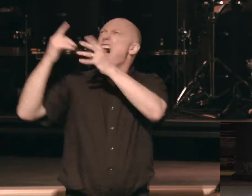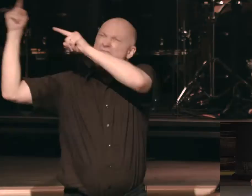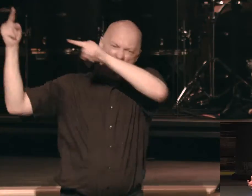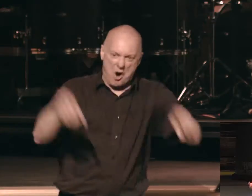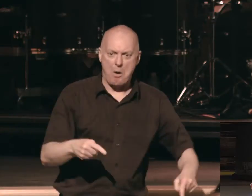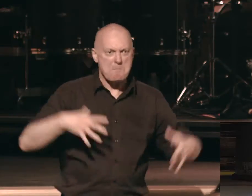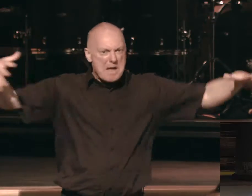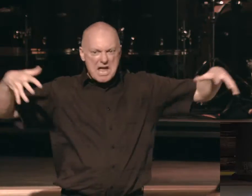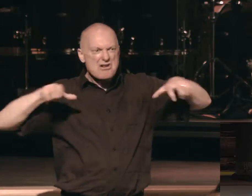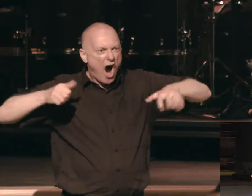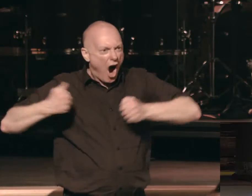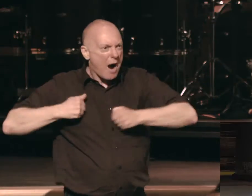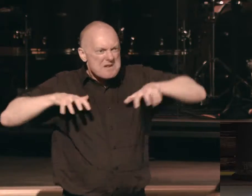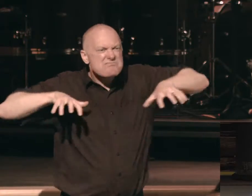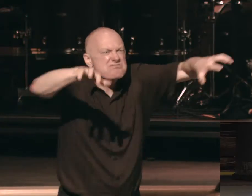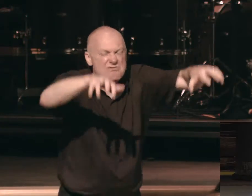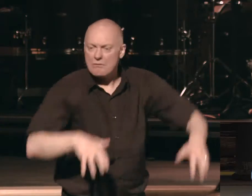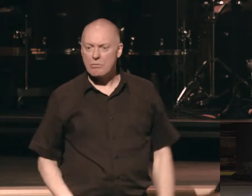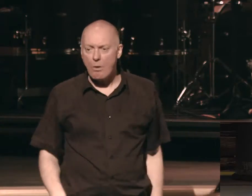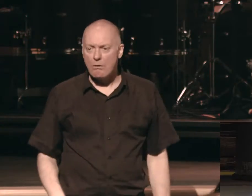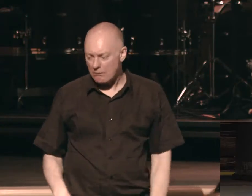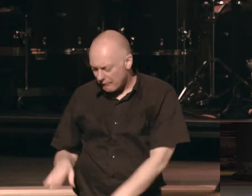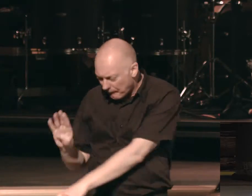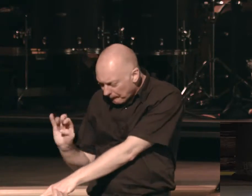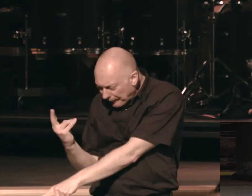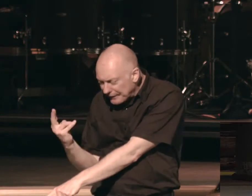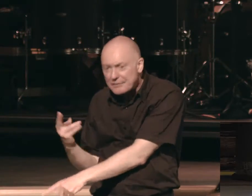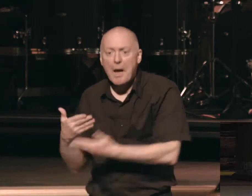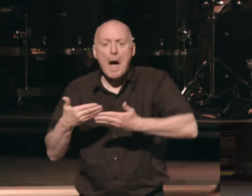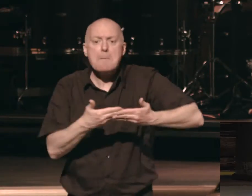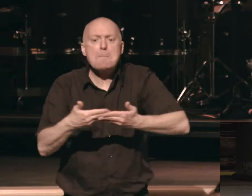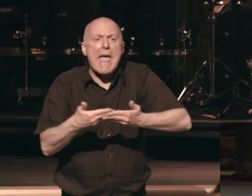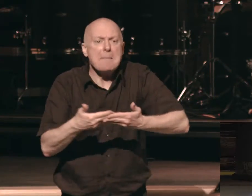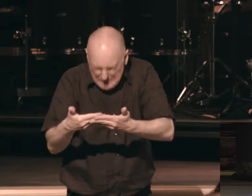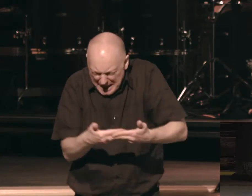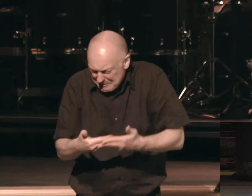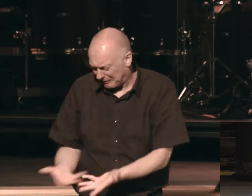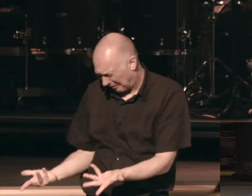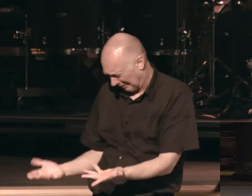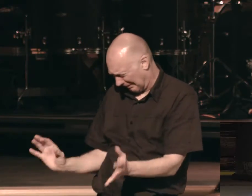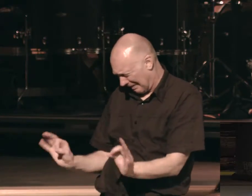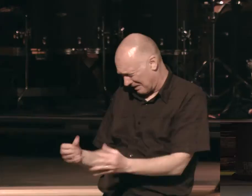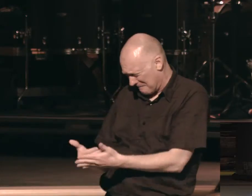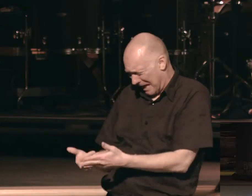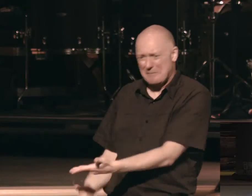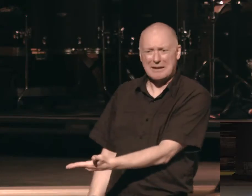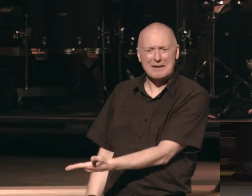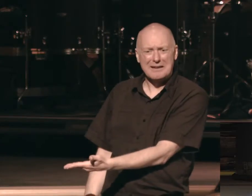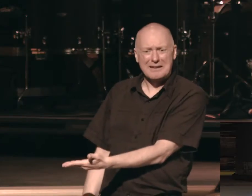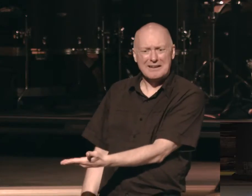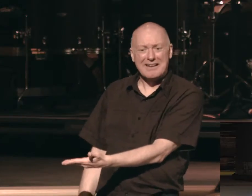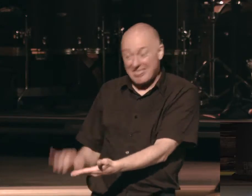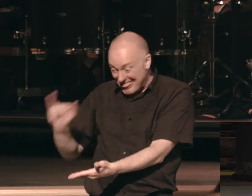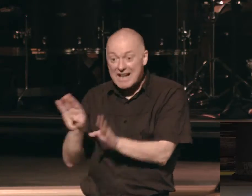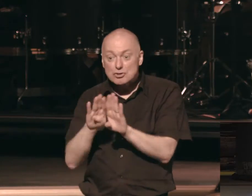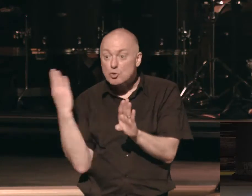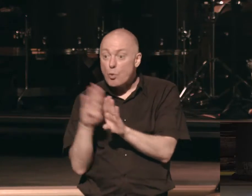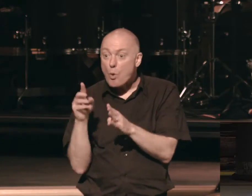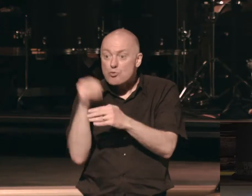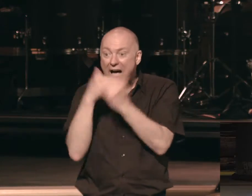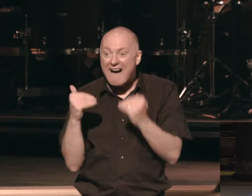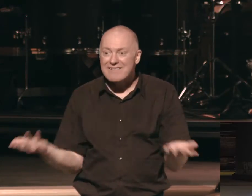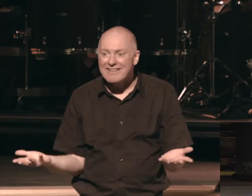not a conquering army, a branch, a baby, the light of the world, the door to